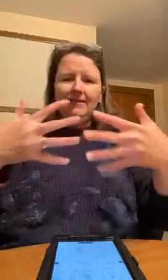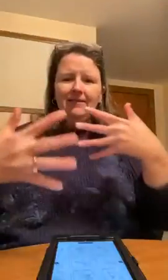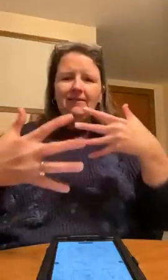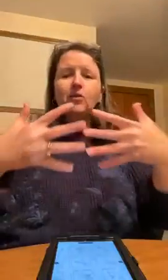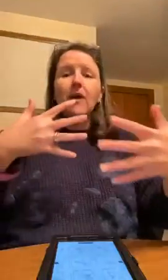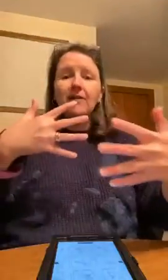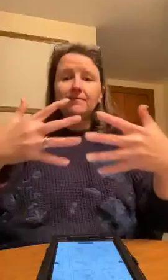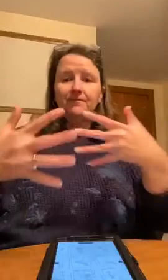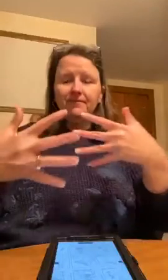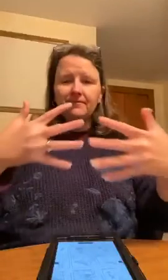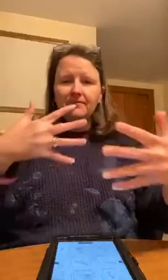Gray.